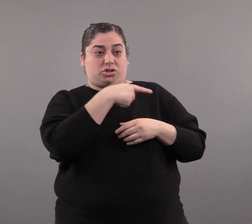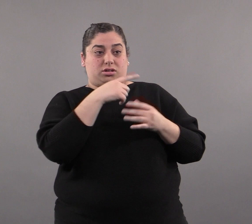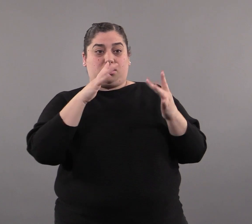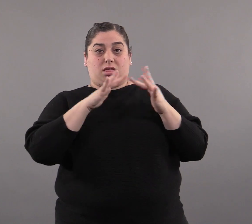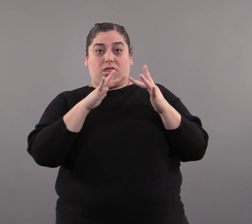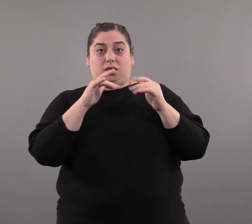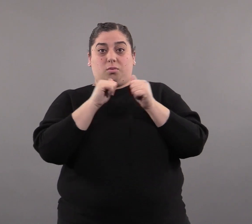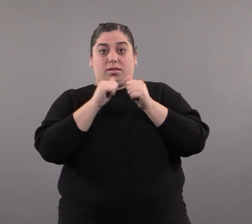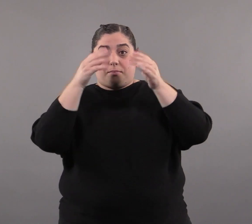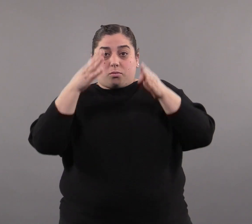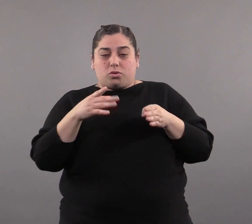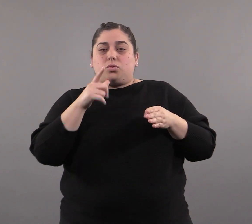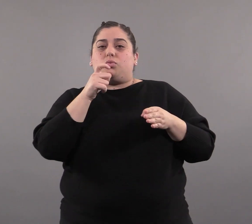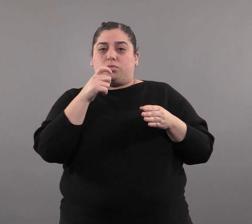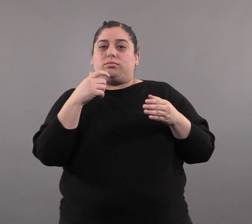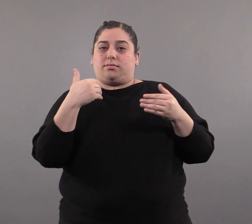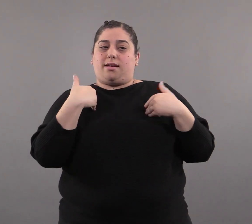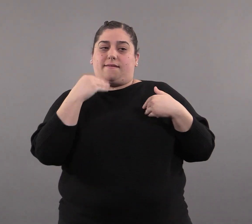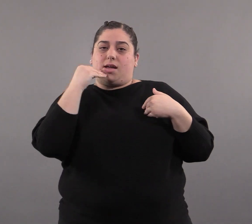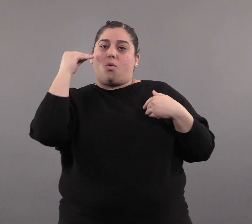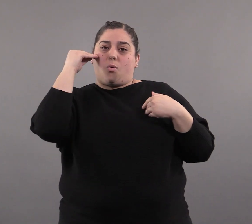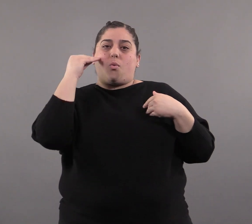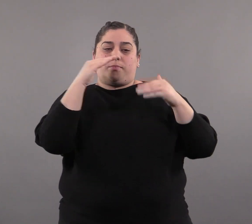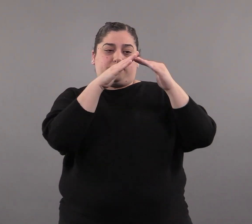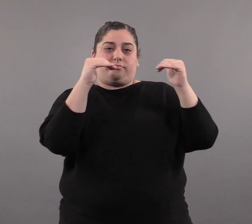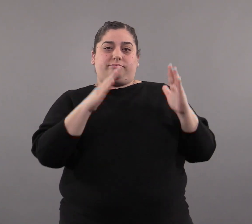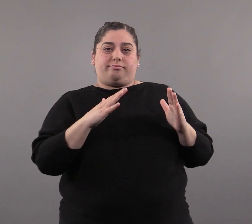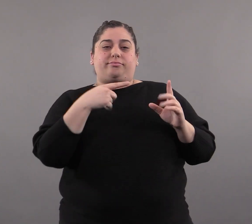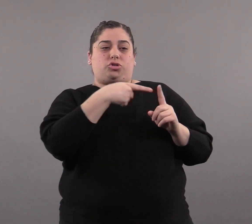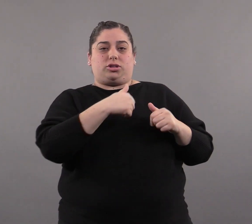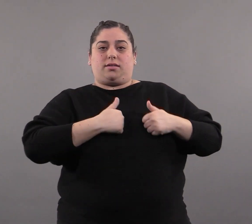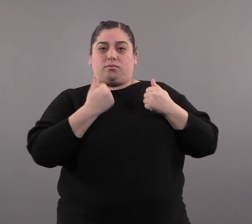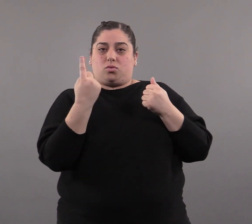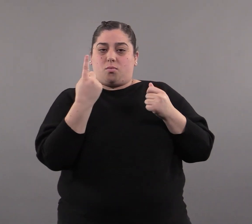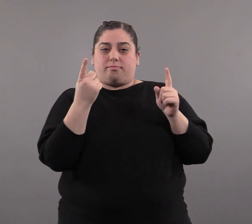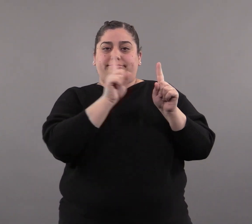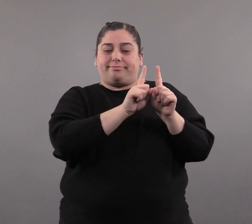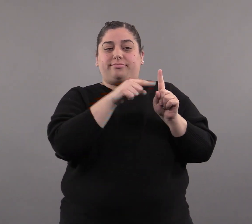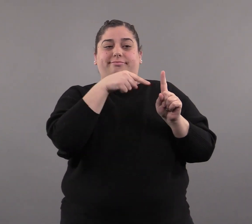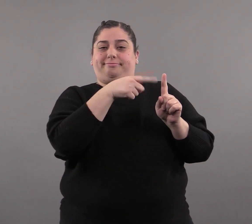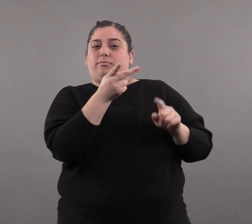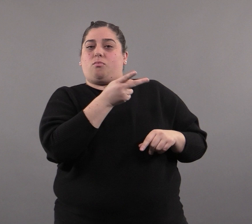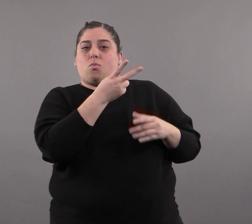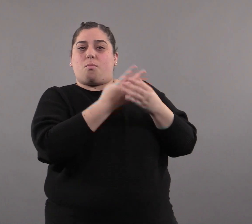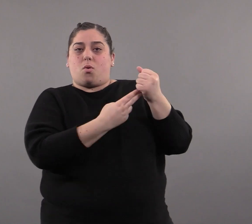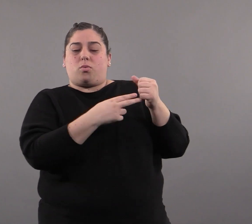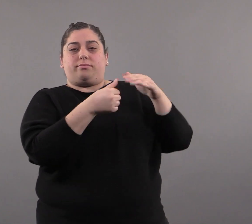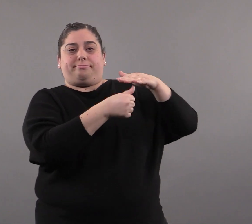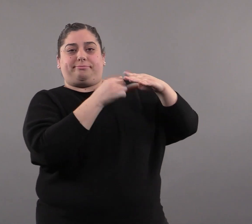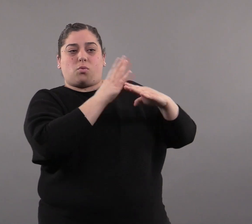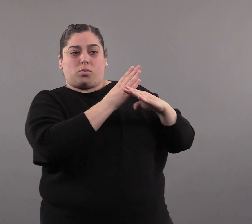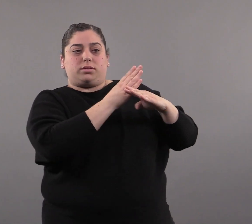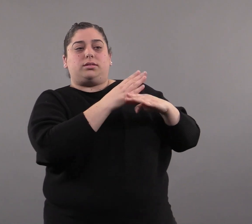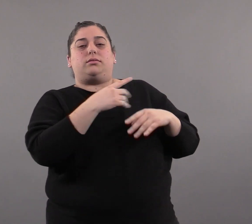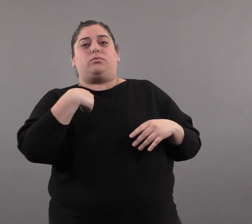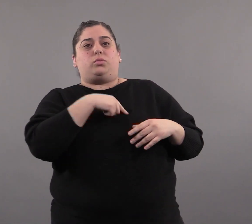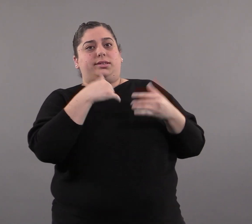already stated, our contact investigation process, which is very robust, is still very much